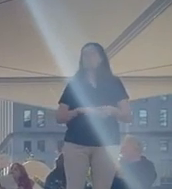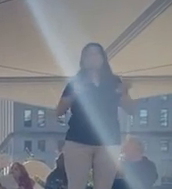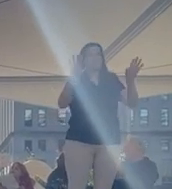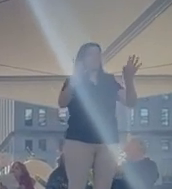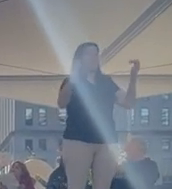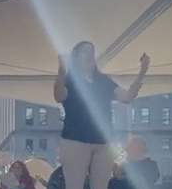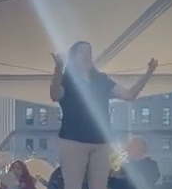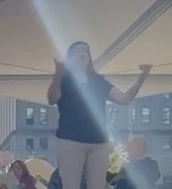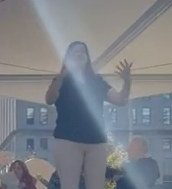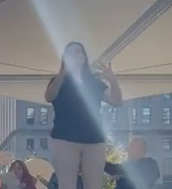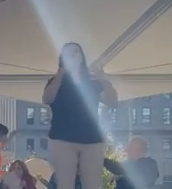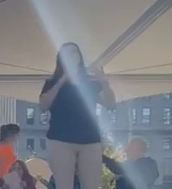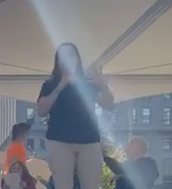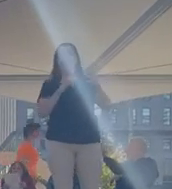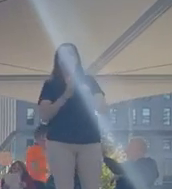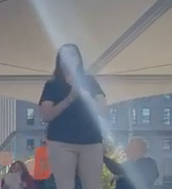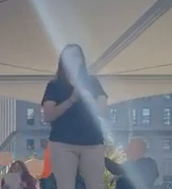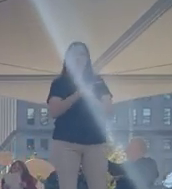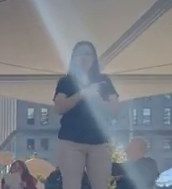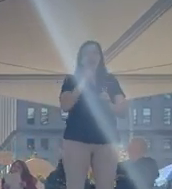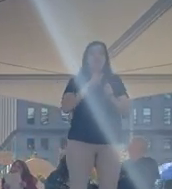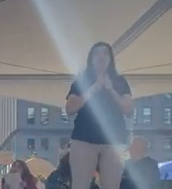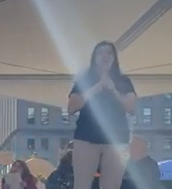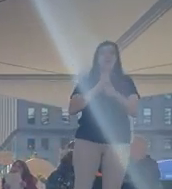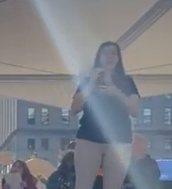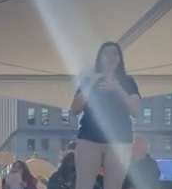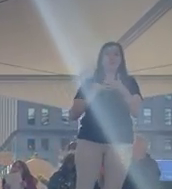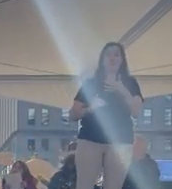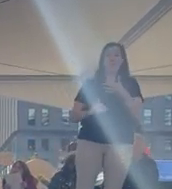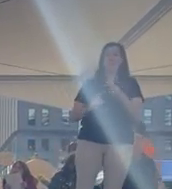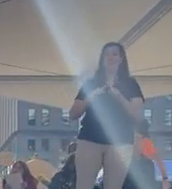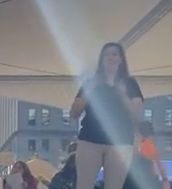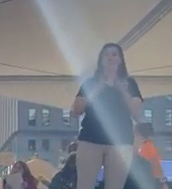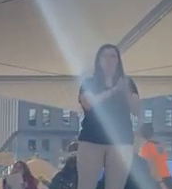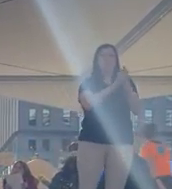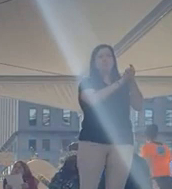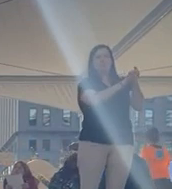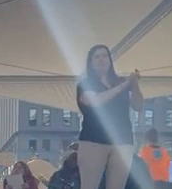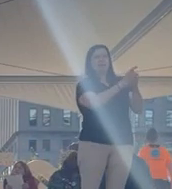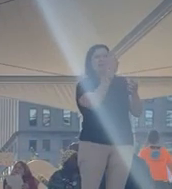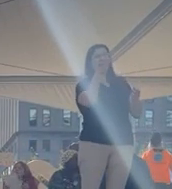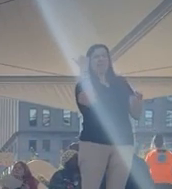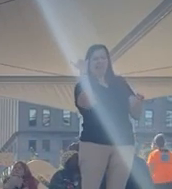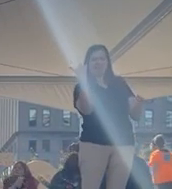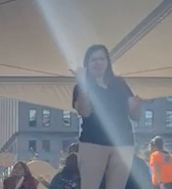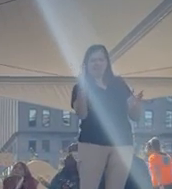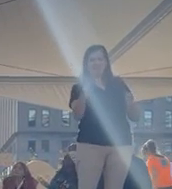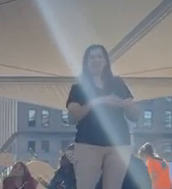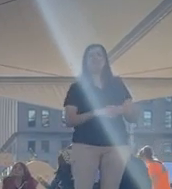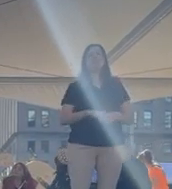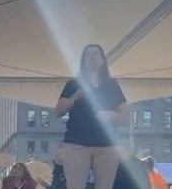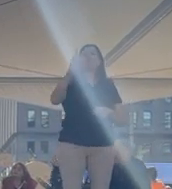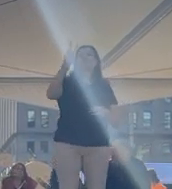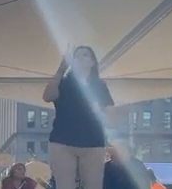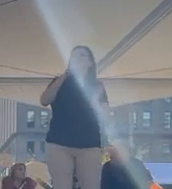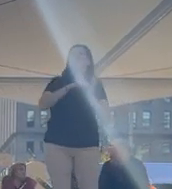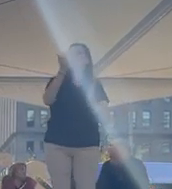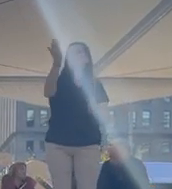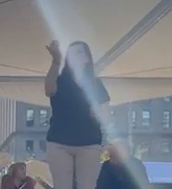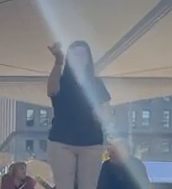And now we go slightly off script. Someone else needs celebration today. So in